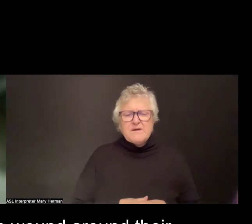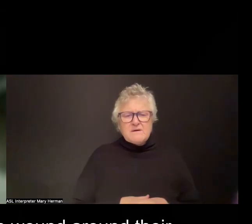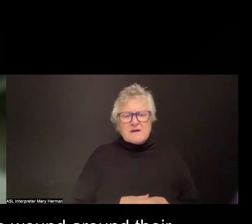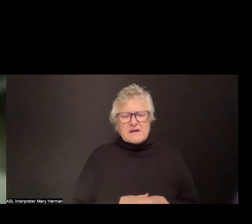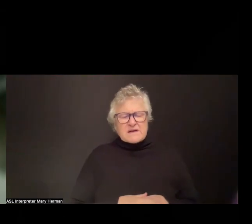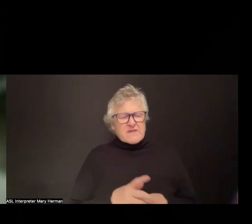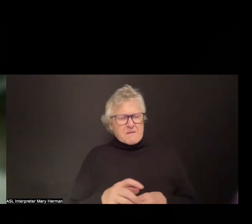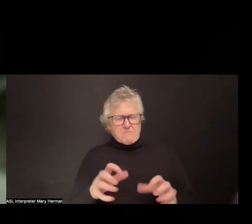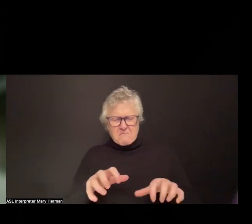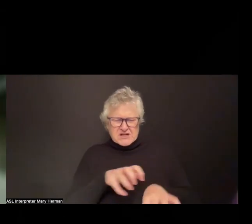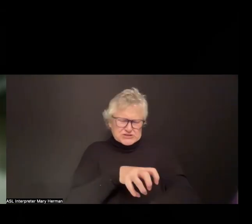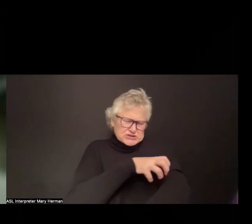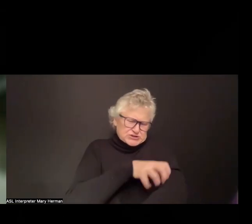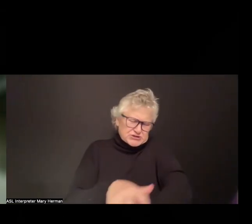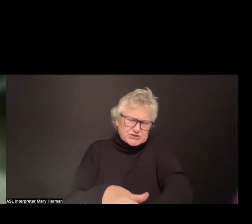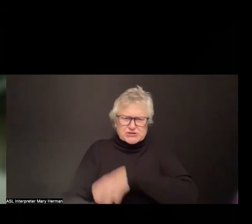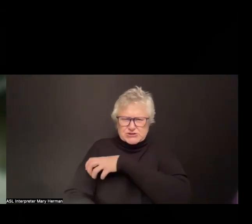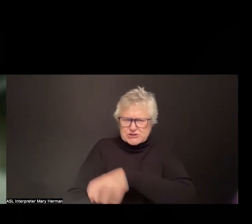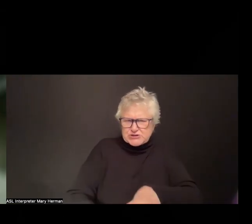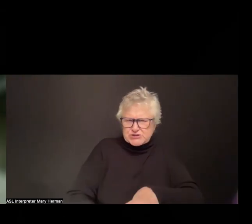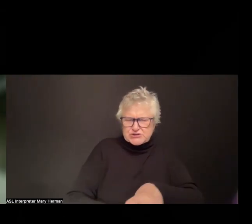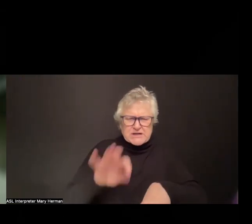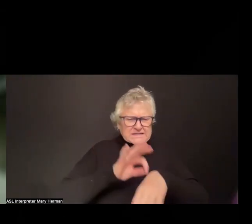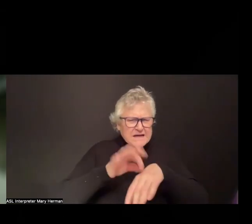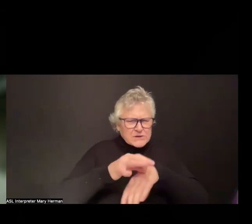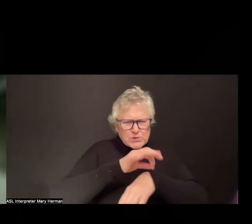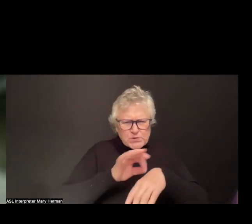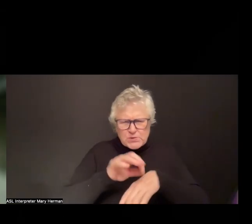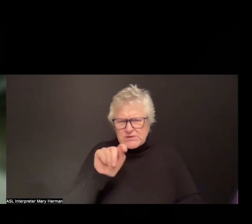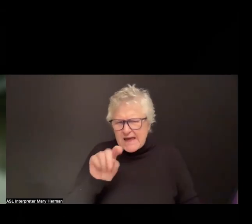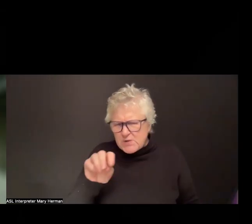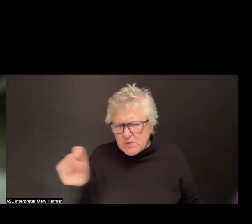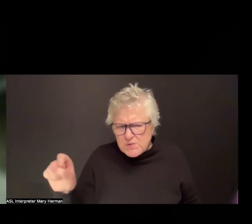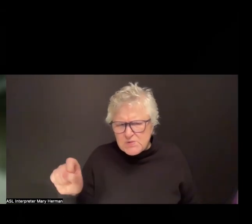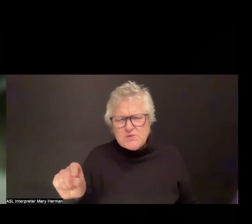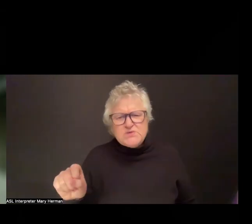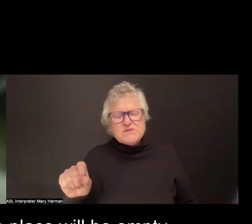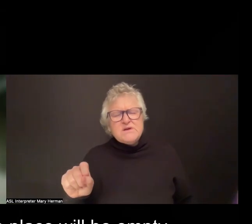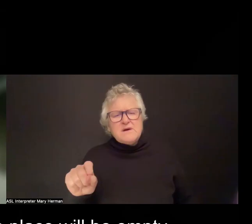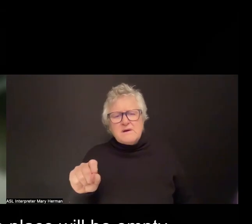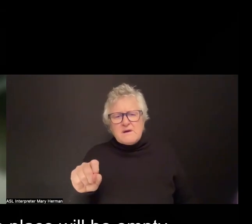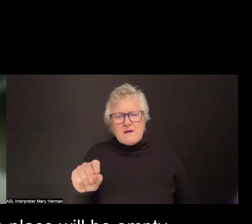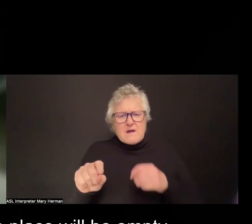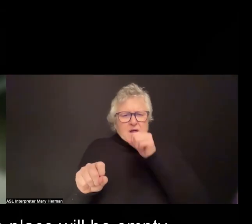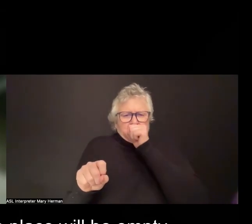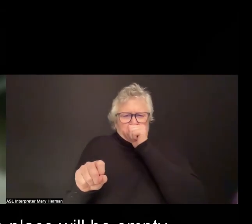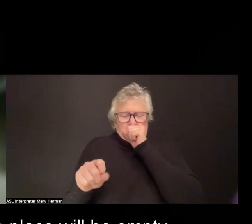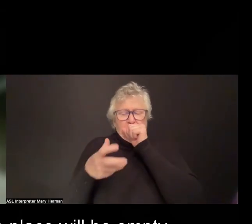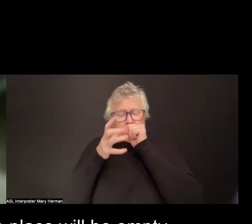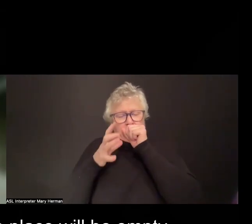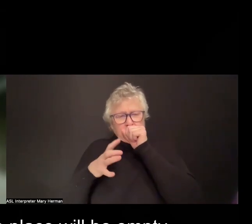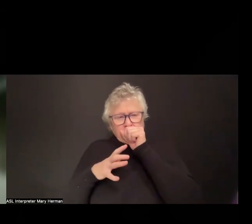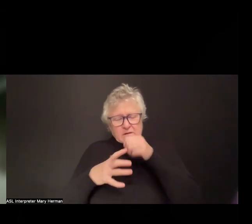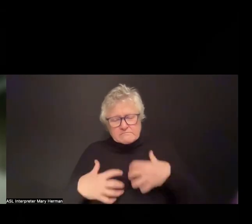women garlanded in flowers winking from their shoulders. "They'll all be going too," I pointed out. "I'll wager the whole place will be empty